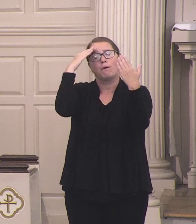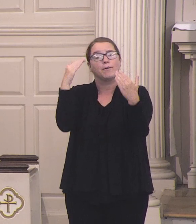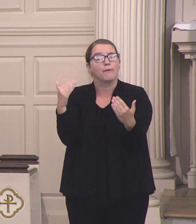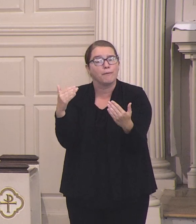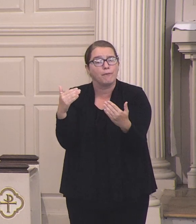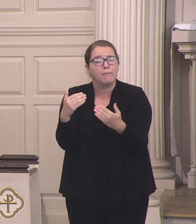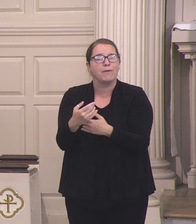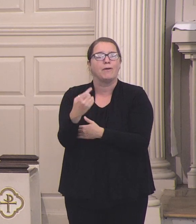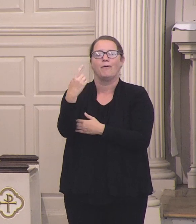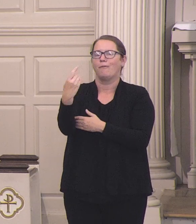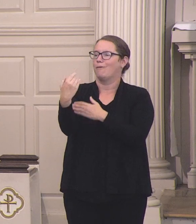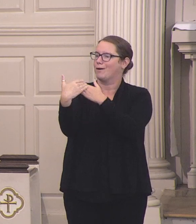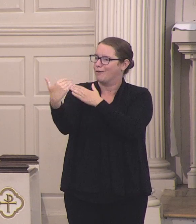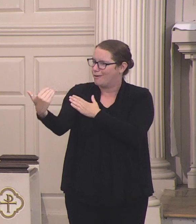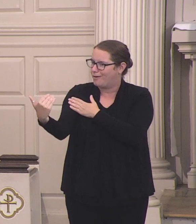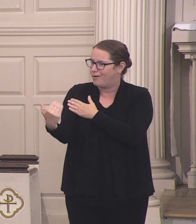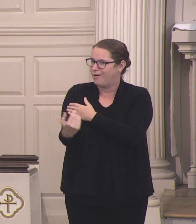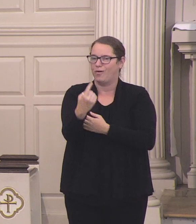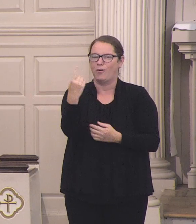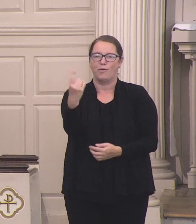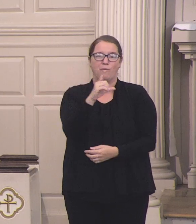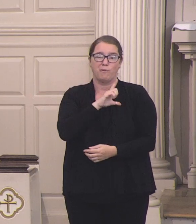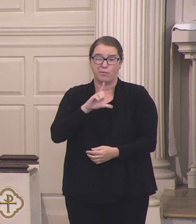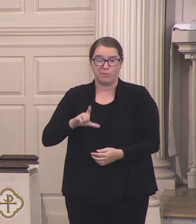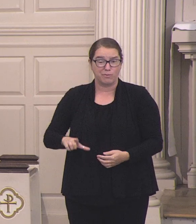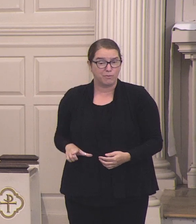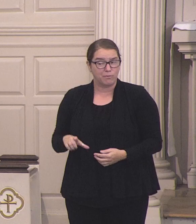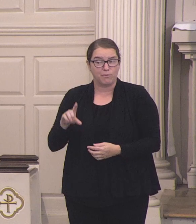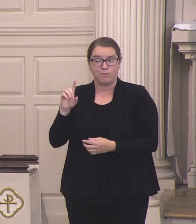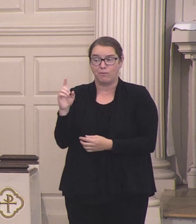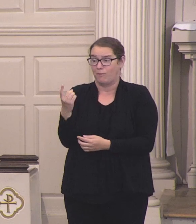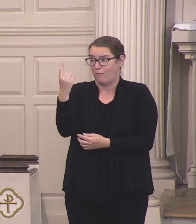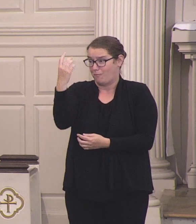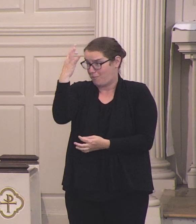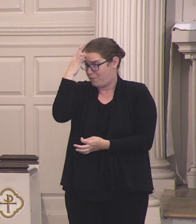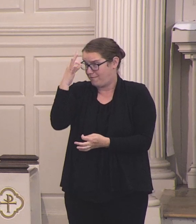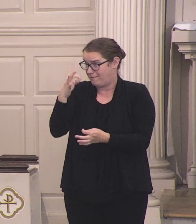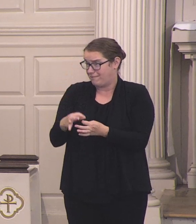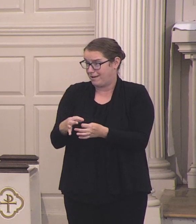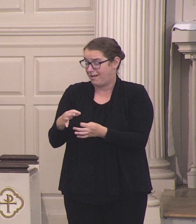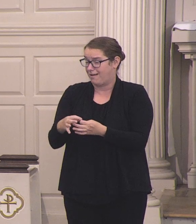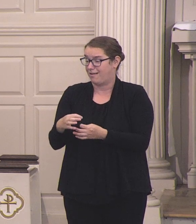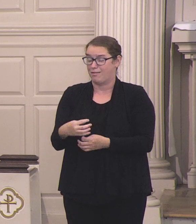One Lord, one faith, one baptism.